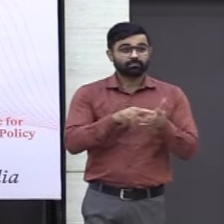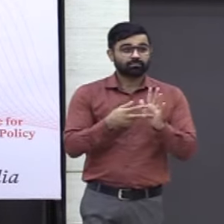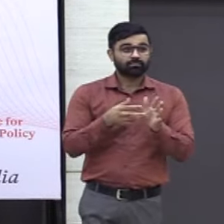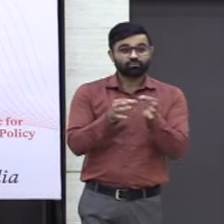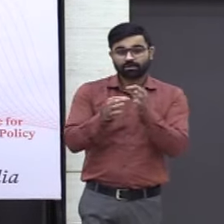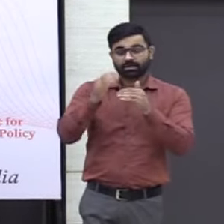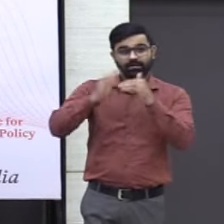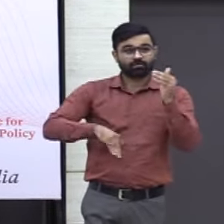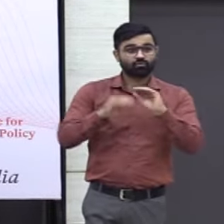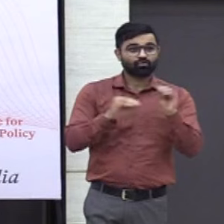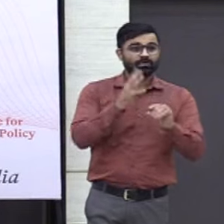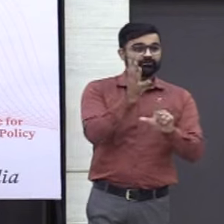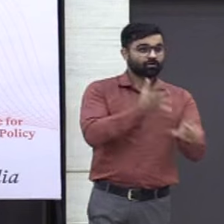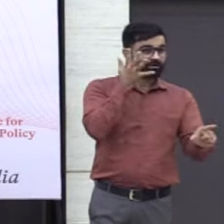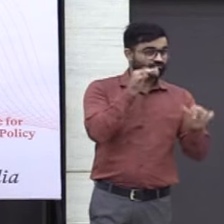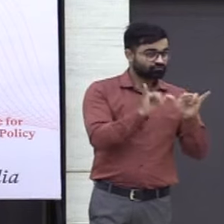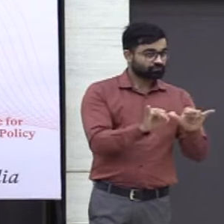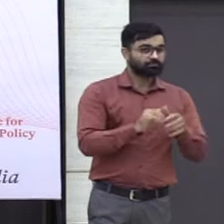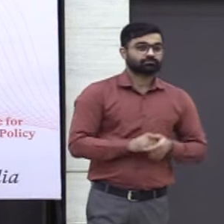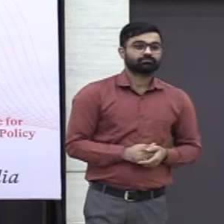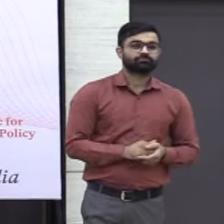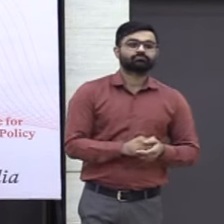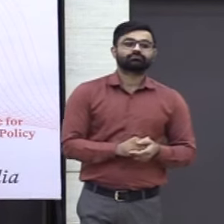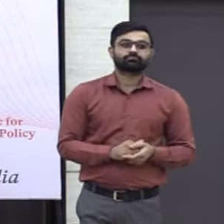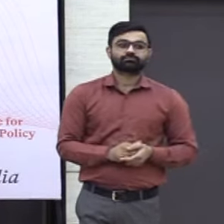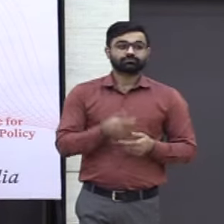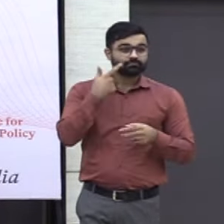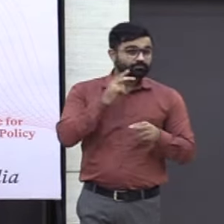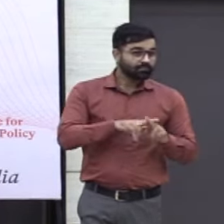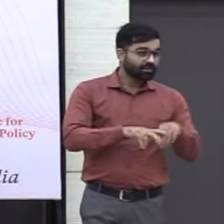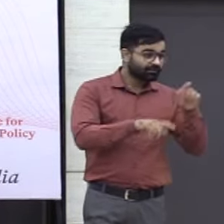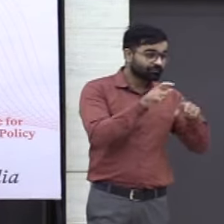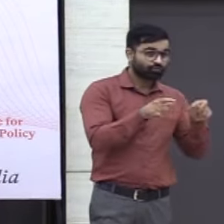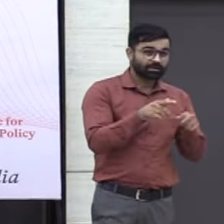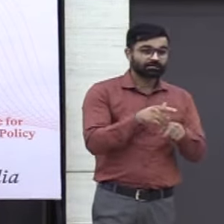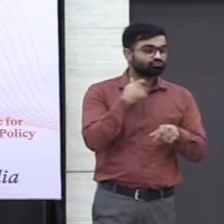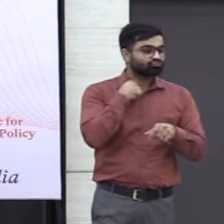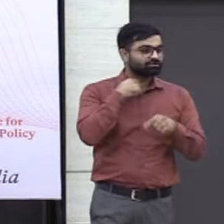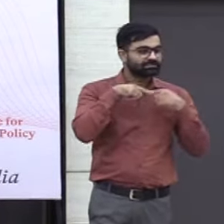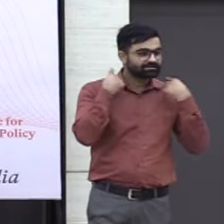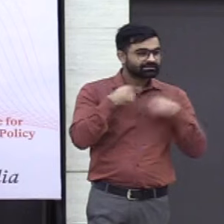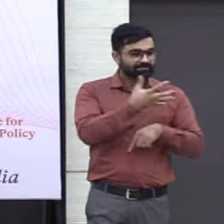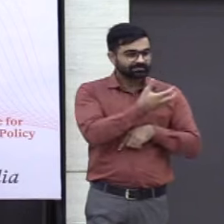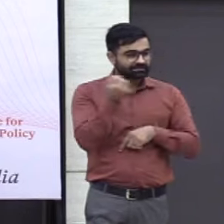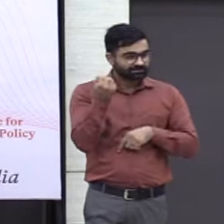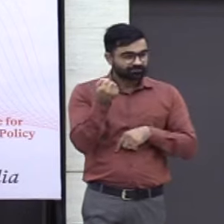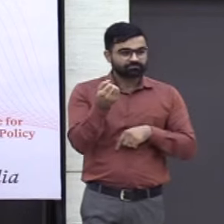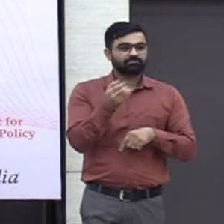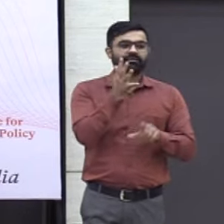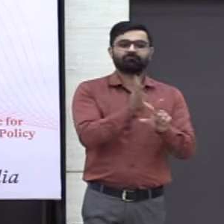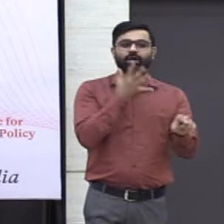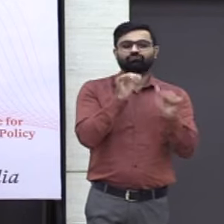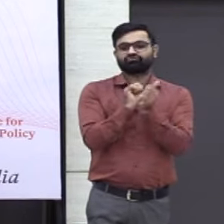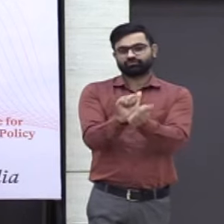not be less than 5 years. So if two people snatch a chain, a minimum is